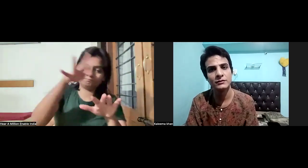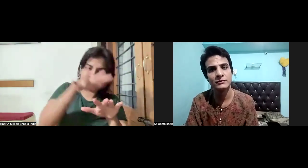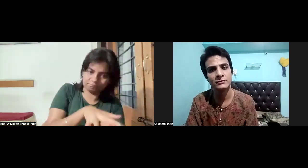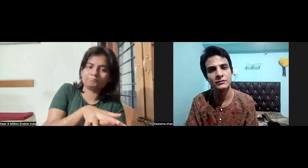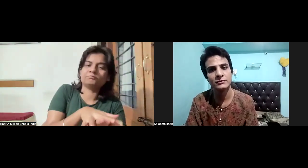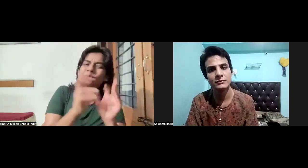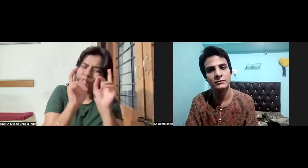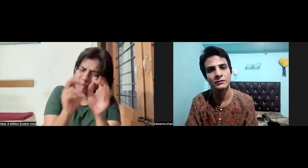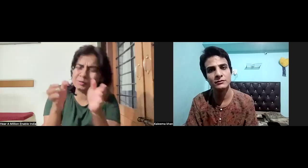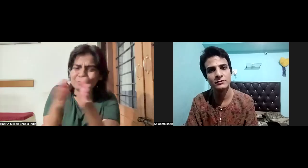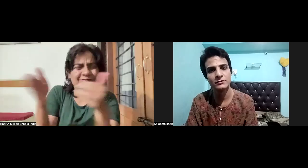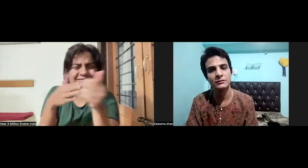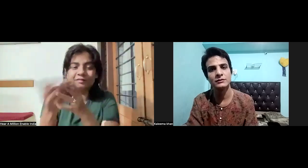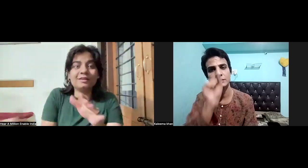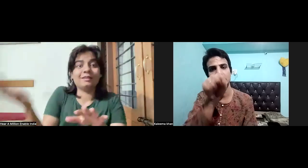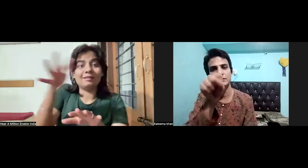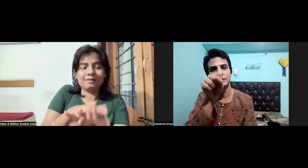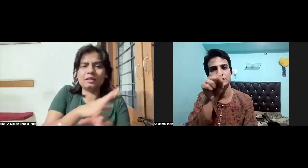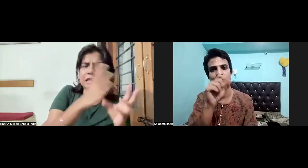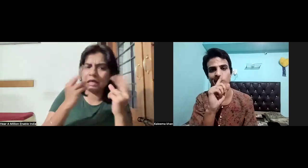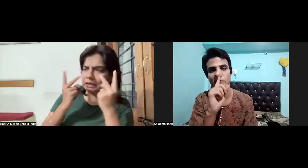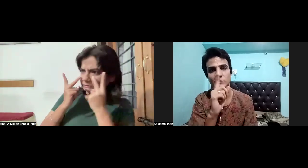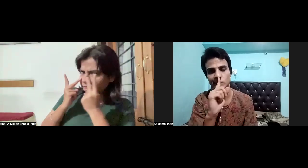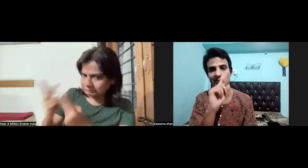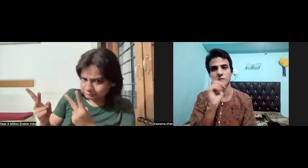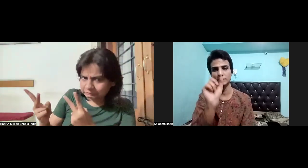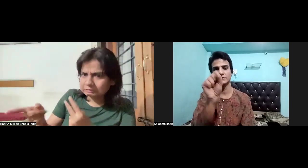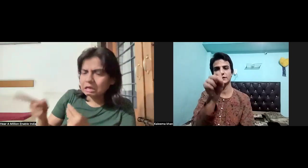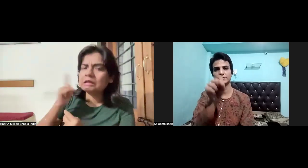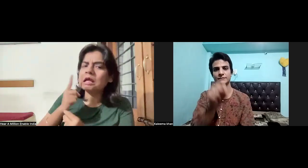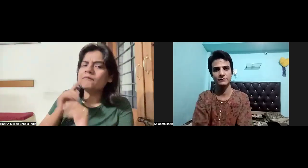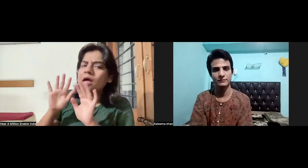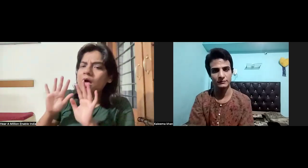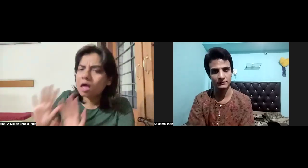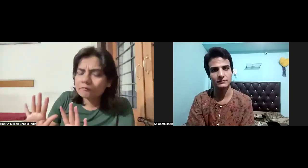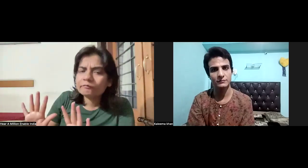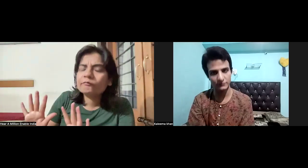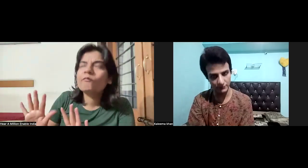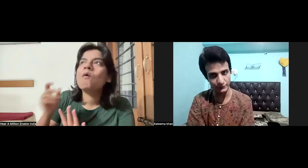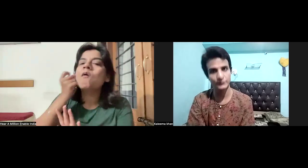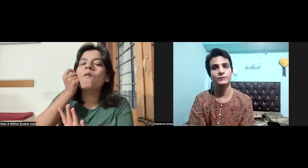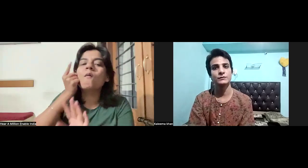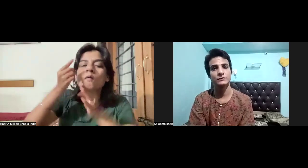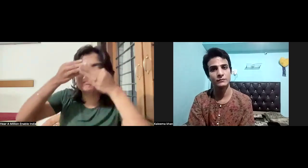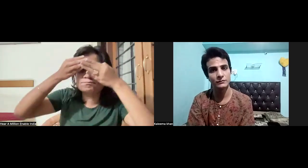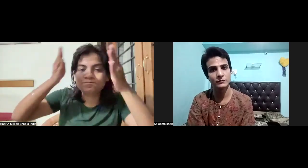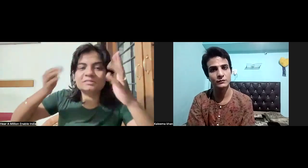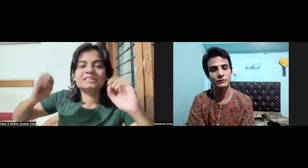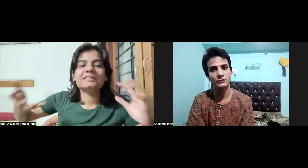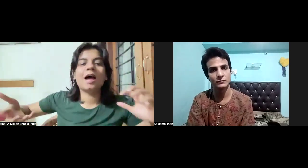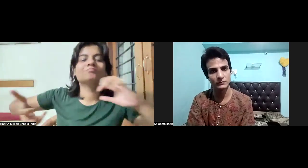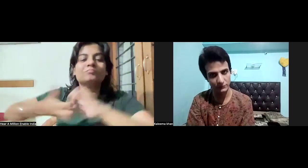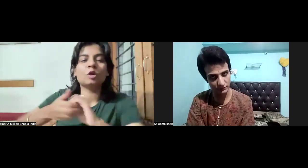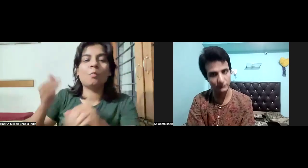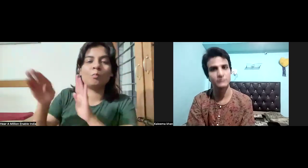to suggest that once you're going to the uh, hearing Pride March, right? You can see and you can